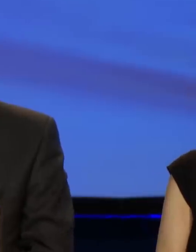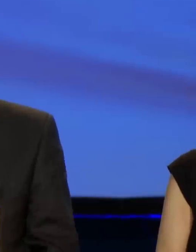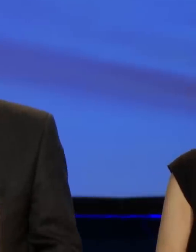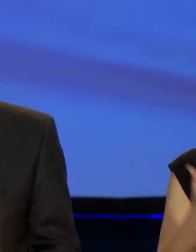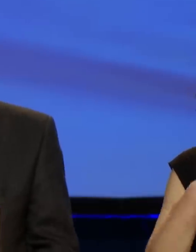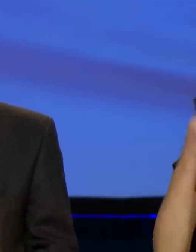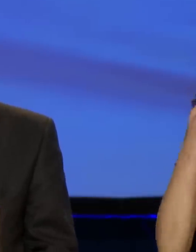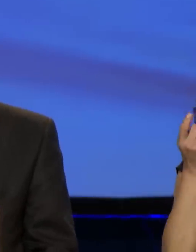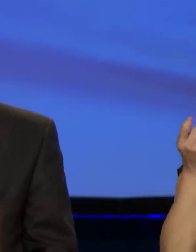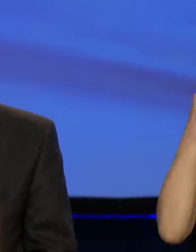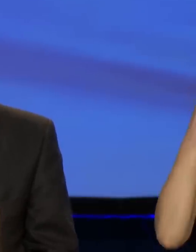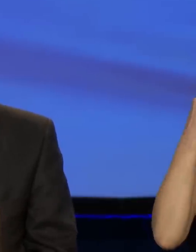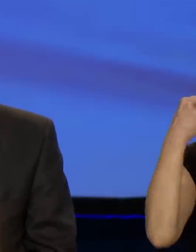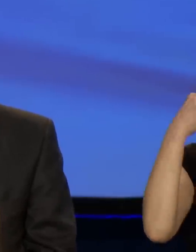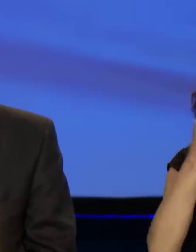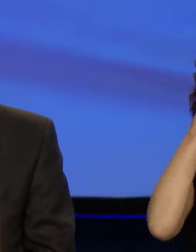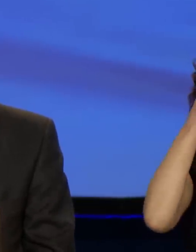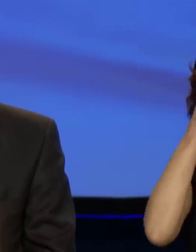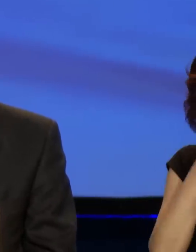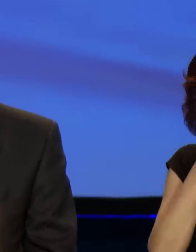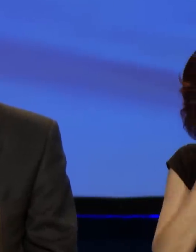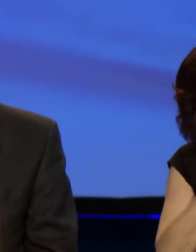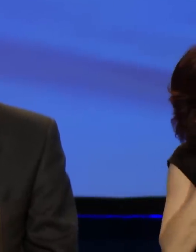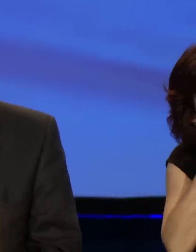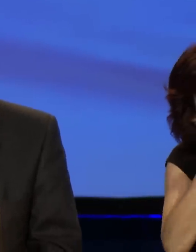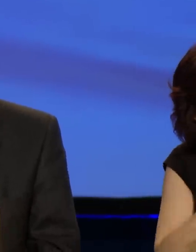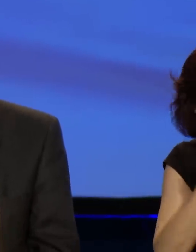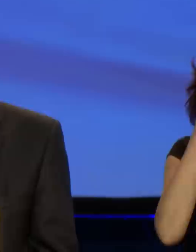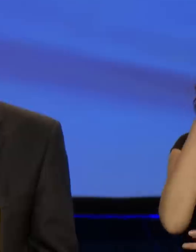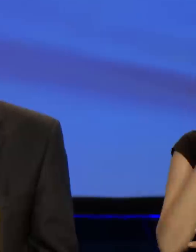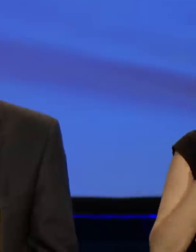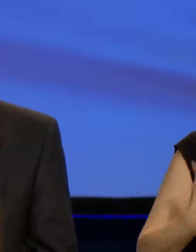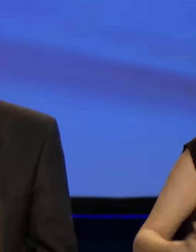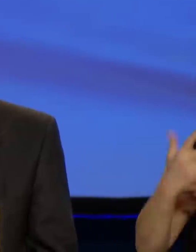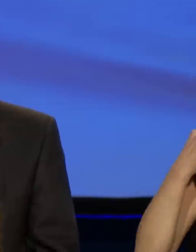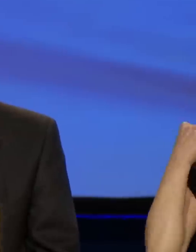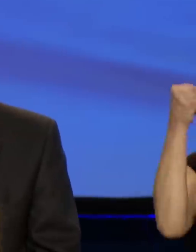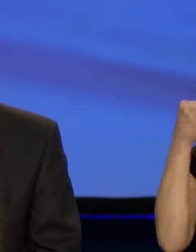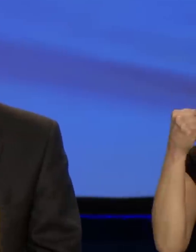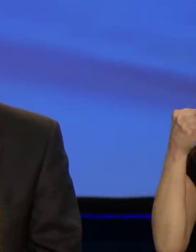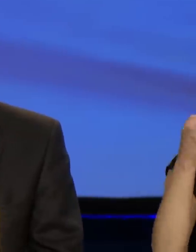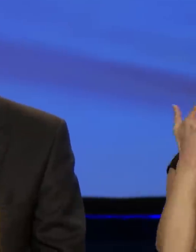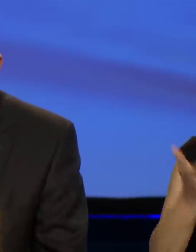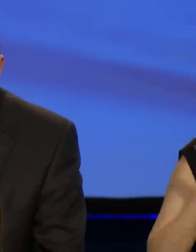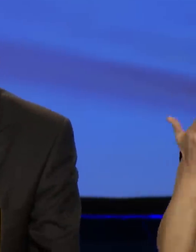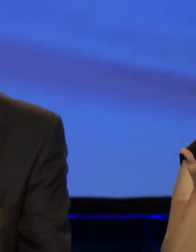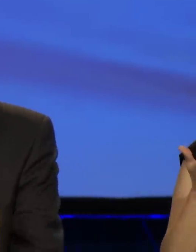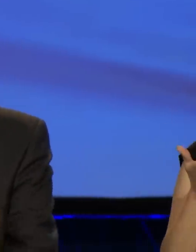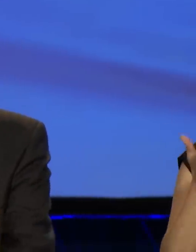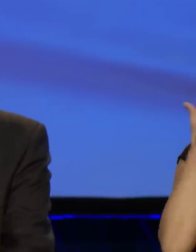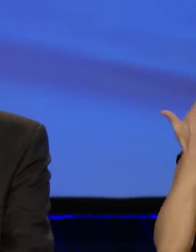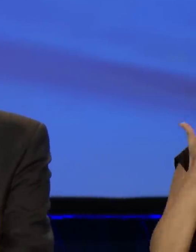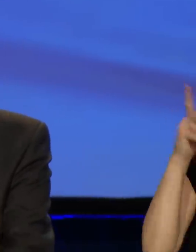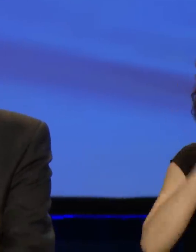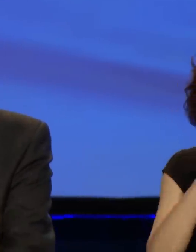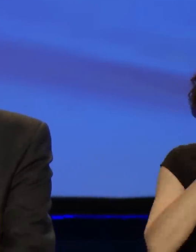into my head comes Robert Burns' reworking of an old Jacobite song, "Bonnie Dundee." "Then awa to the